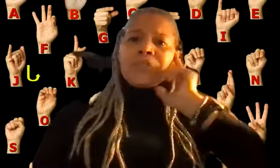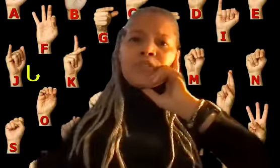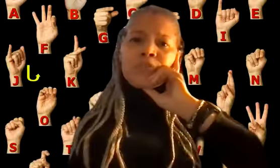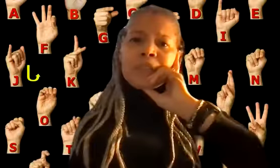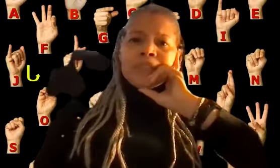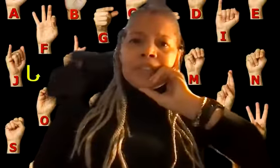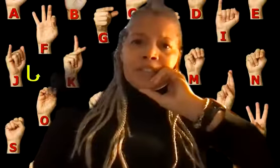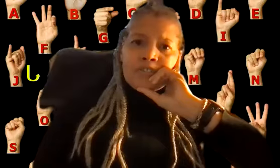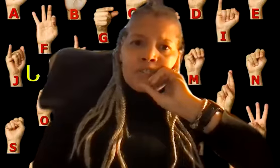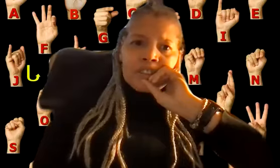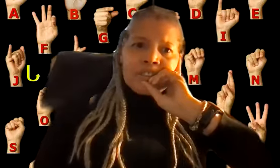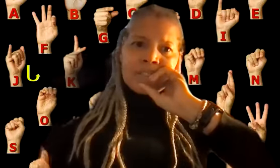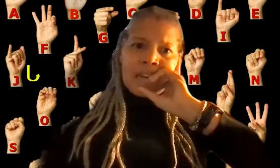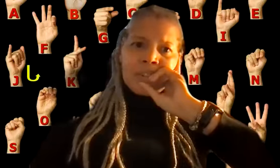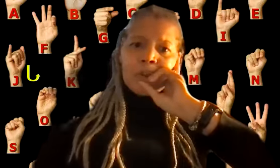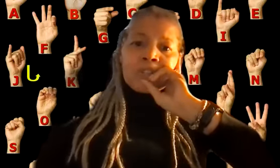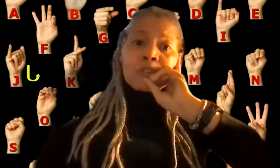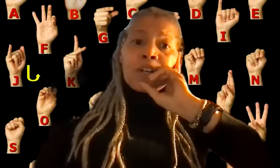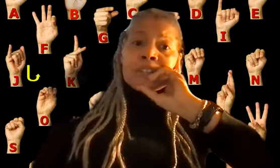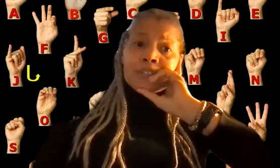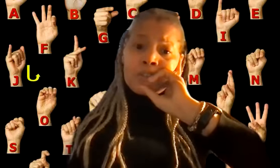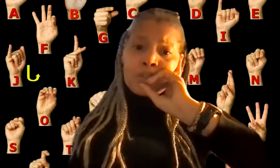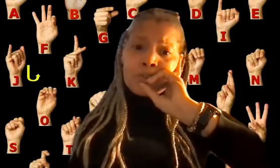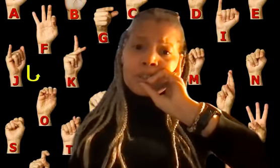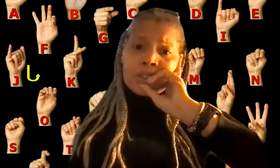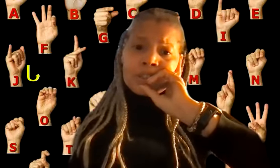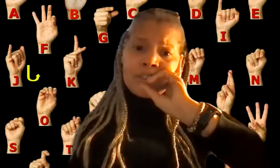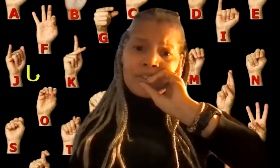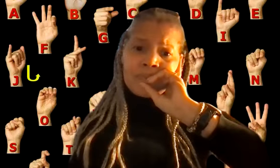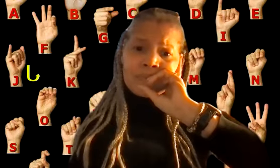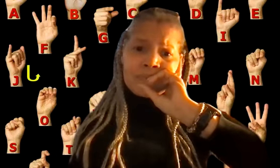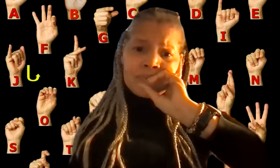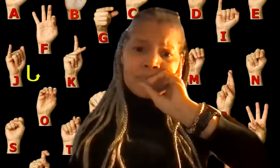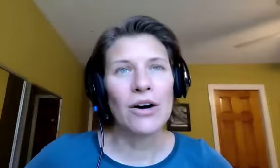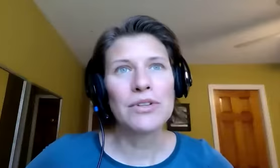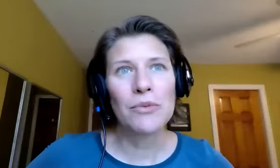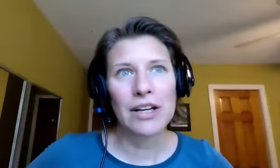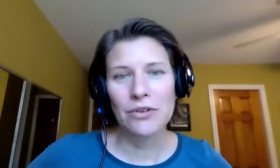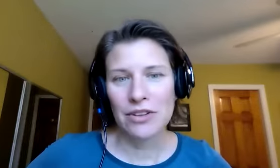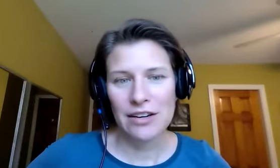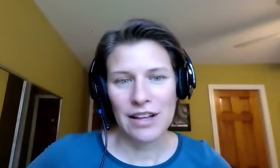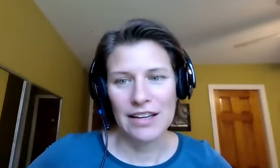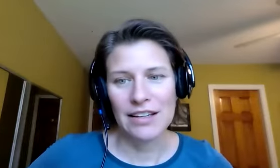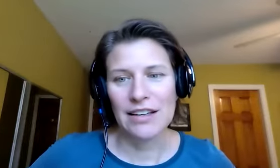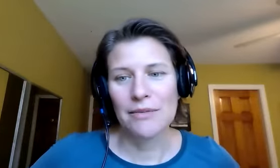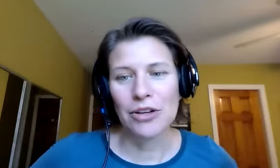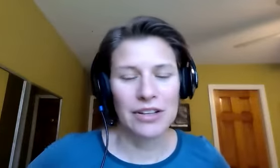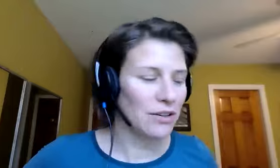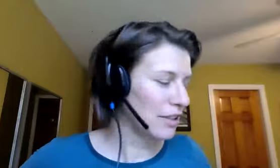do you build and construct and design homes in Raleigh or do you do it across the nation? I only work in North Carolina. I'm currently only